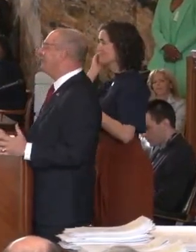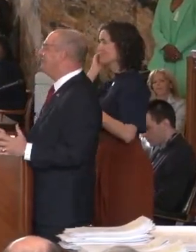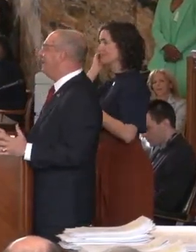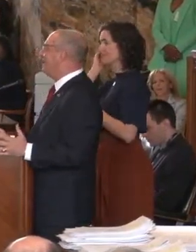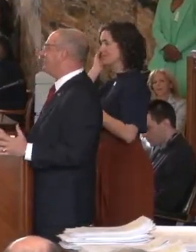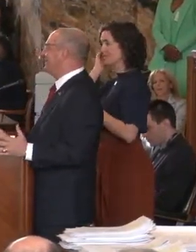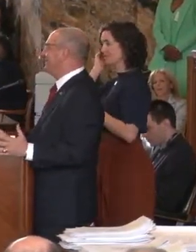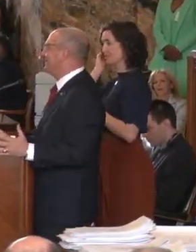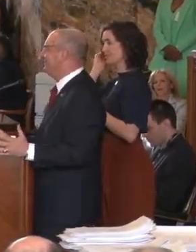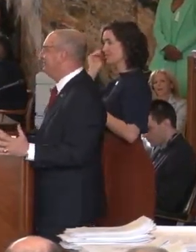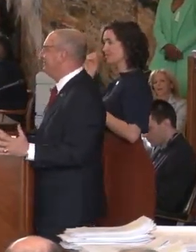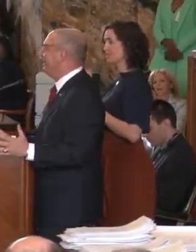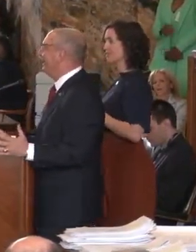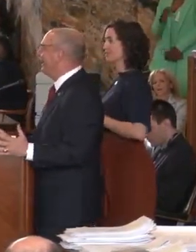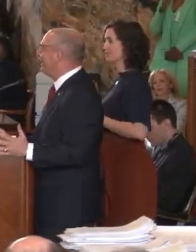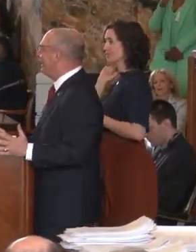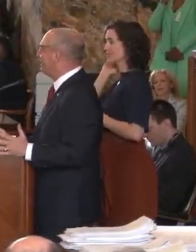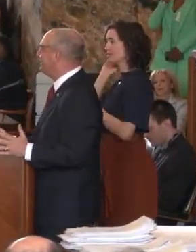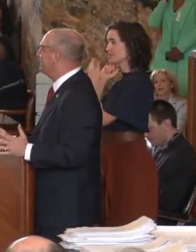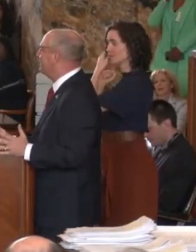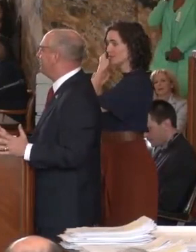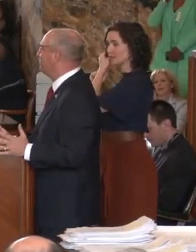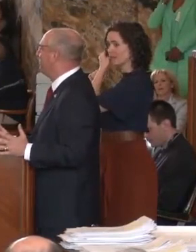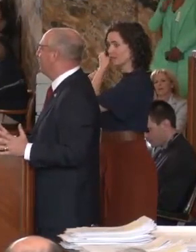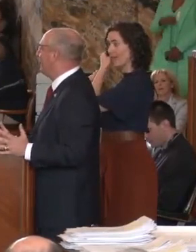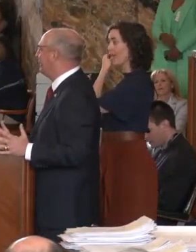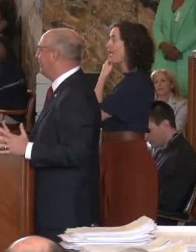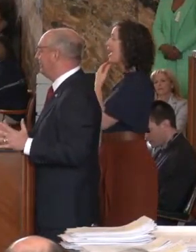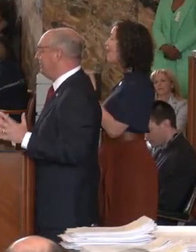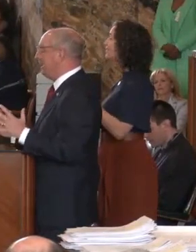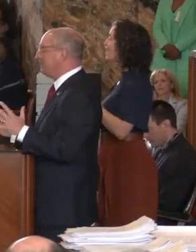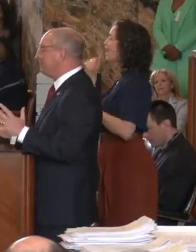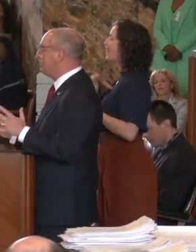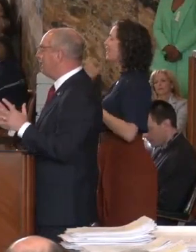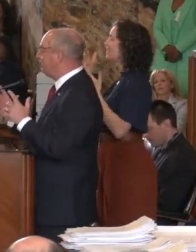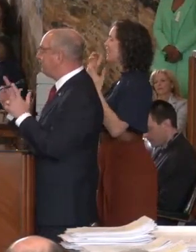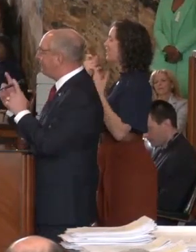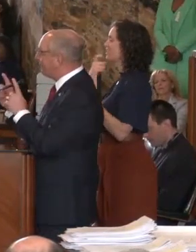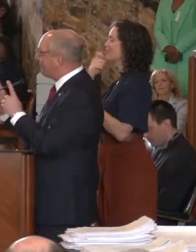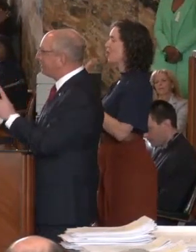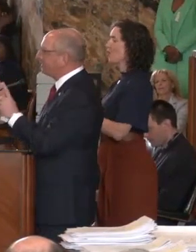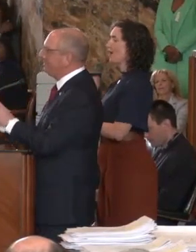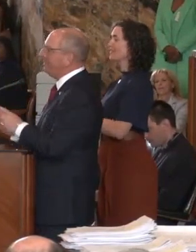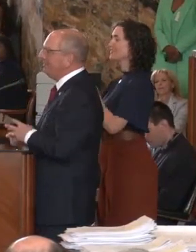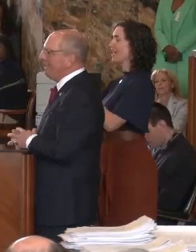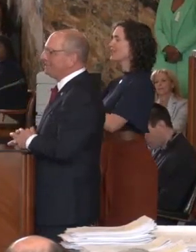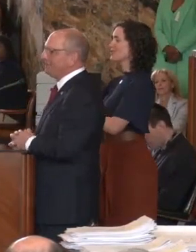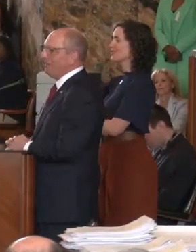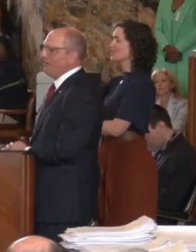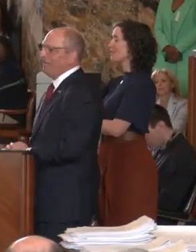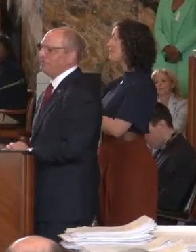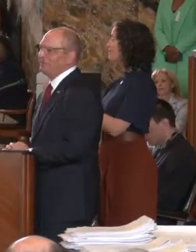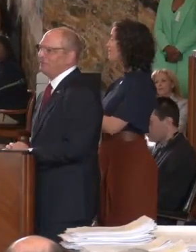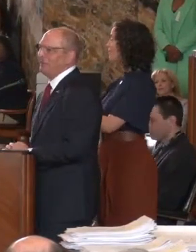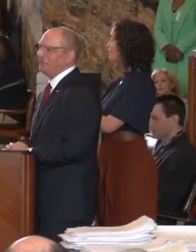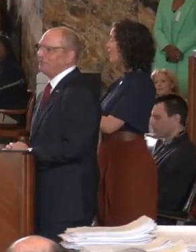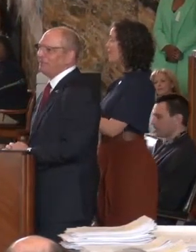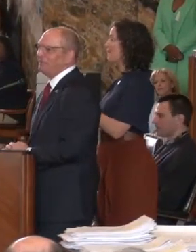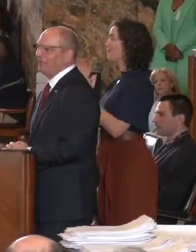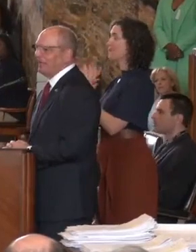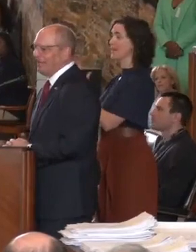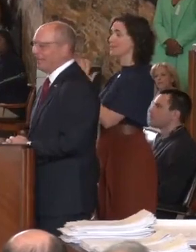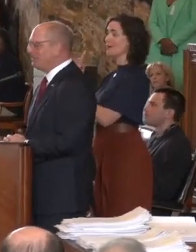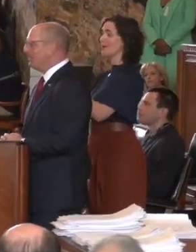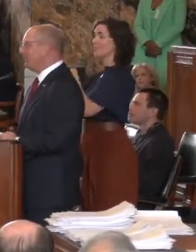And for good measure, the Lady Tigers just won a national championship, the first basketball national